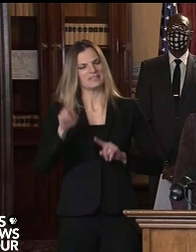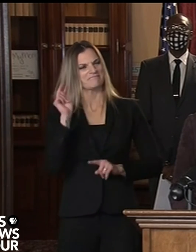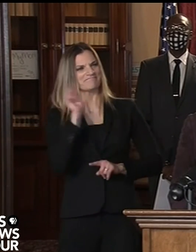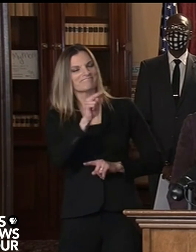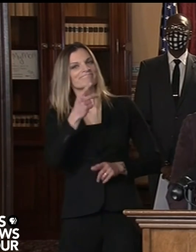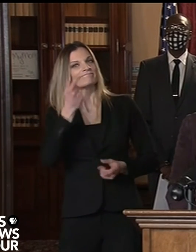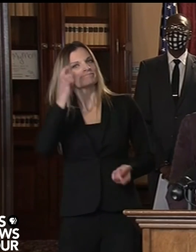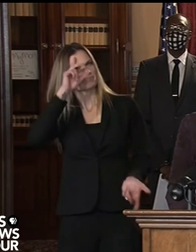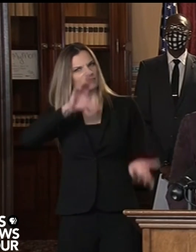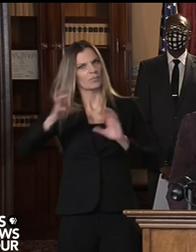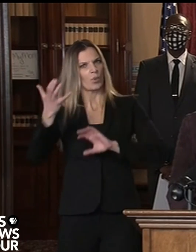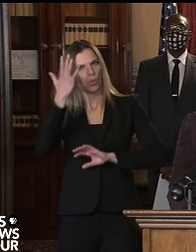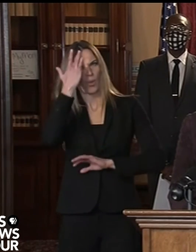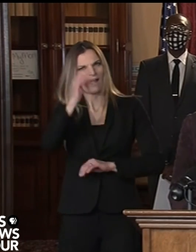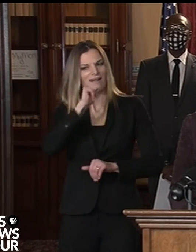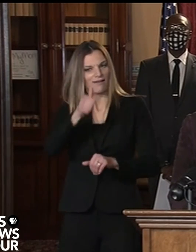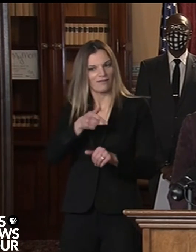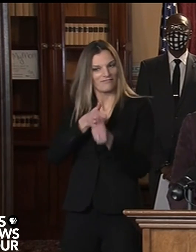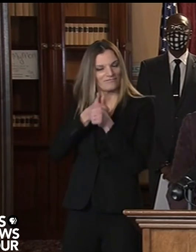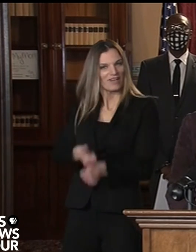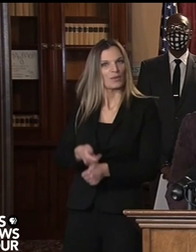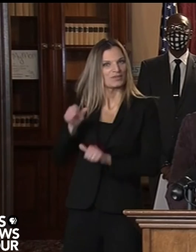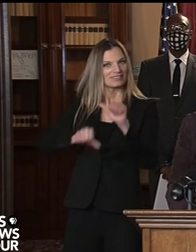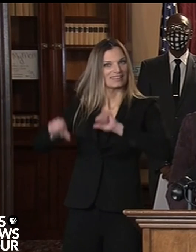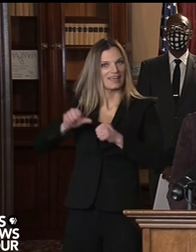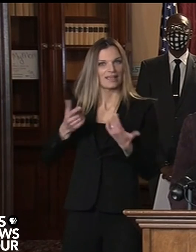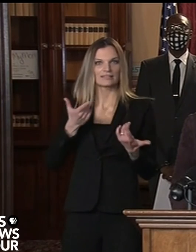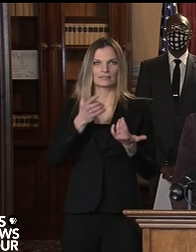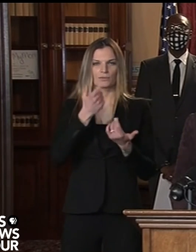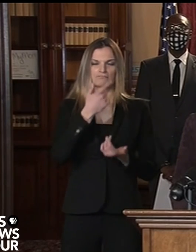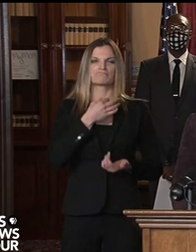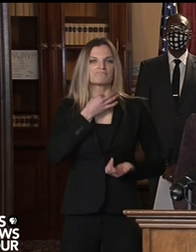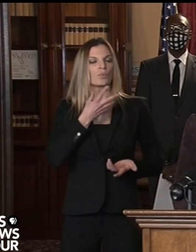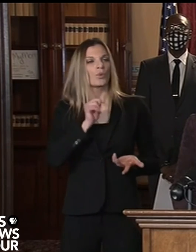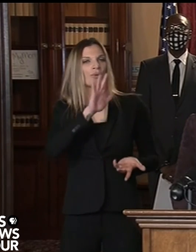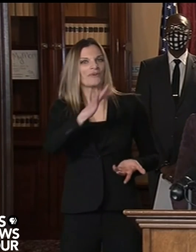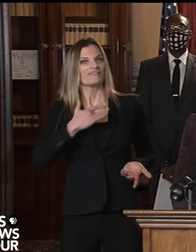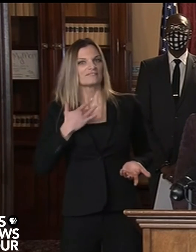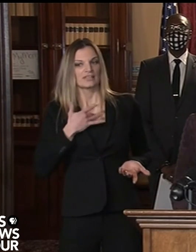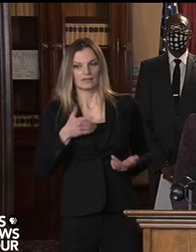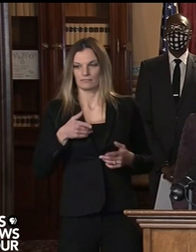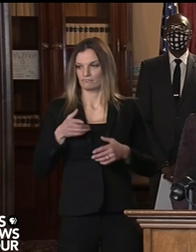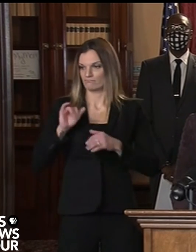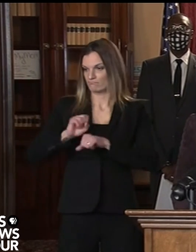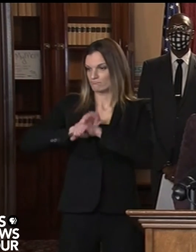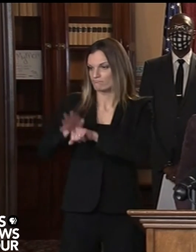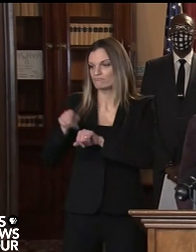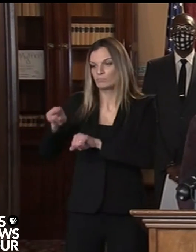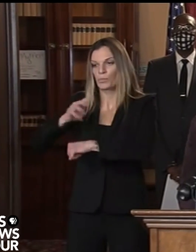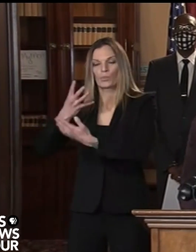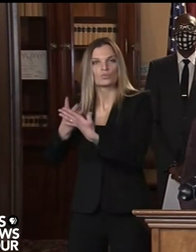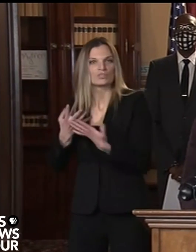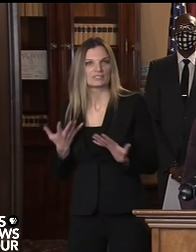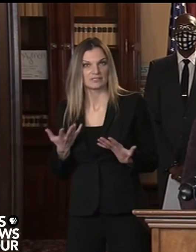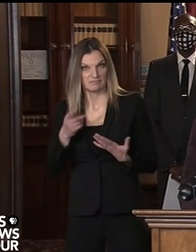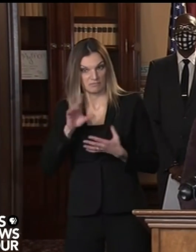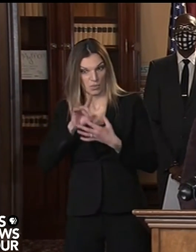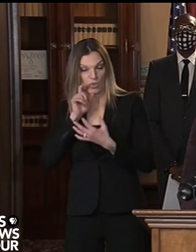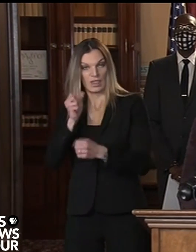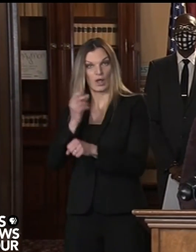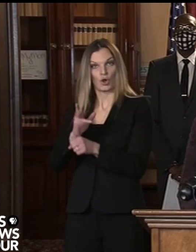to that and address where you are at regarding how to deal with COVID and prisons, and if releases are something you'll